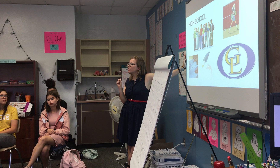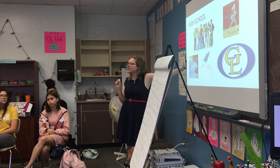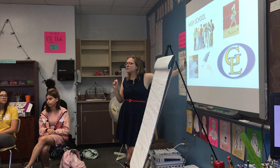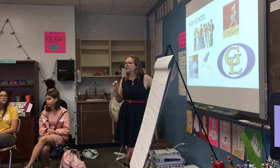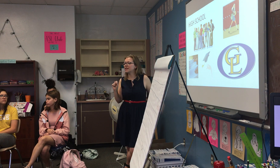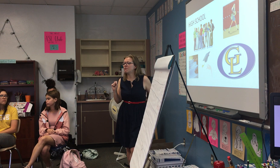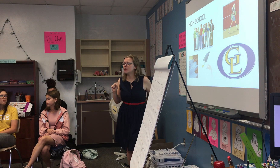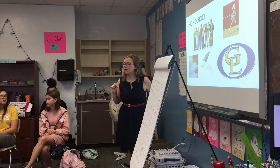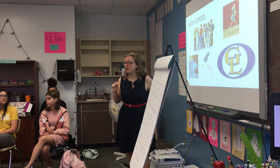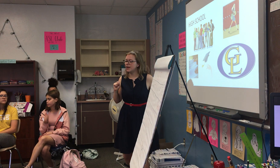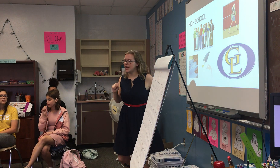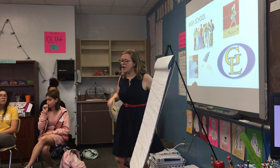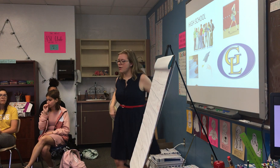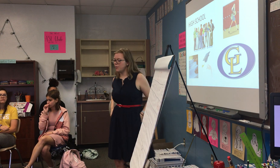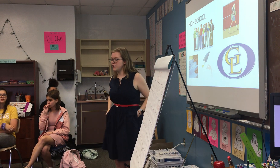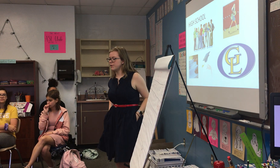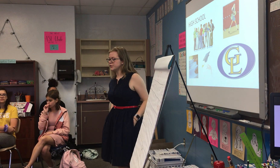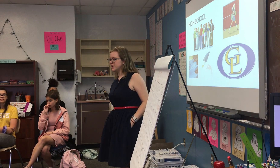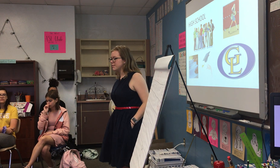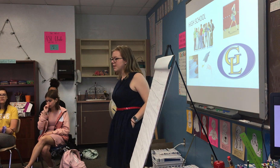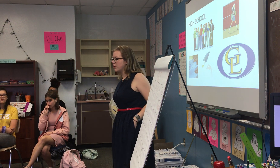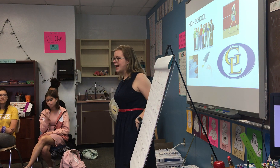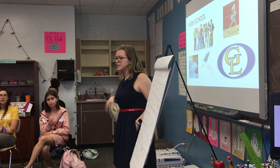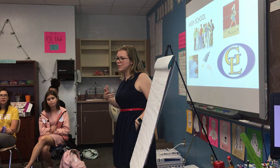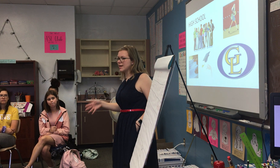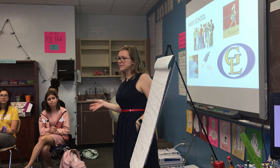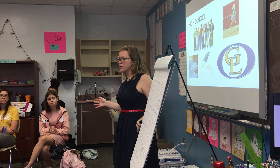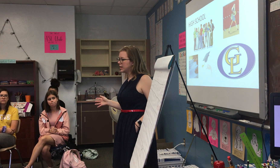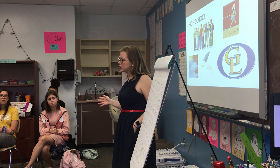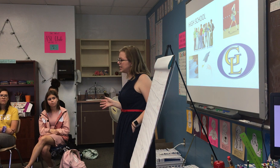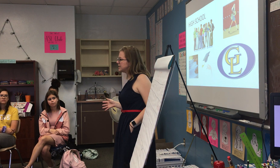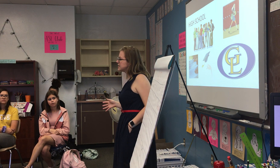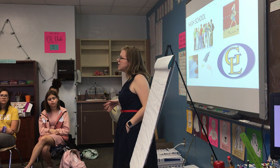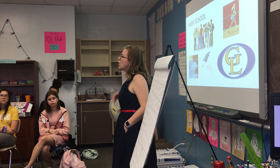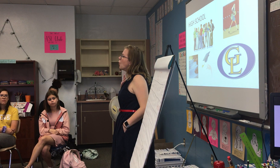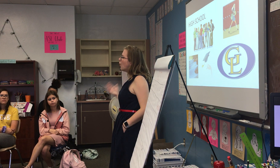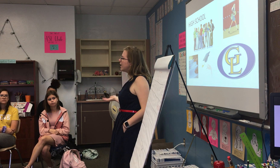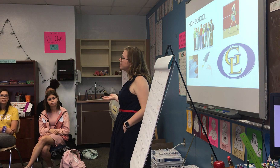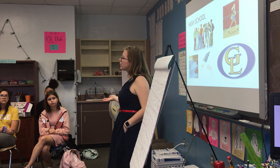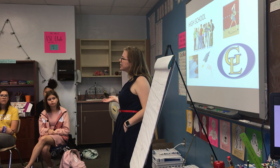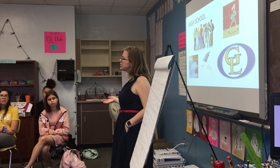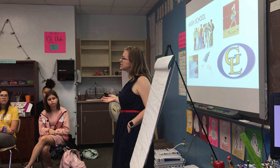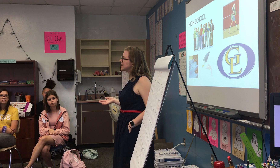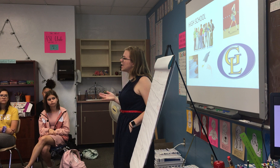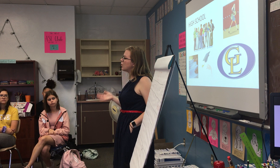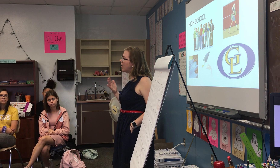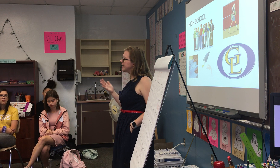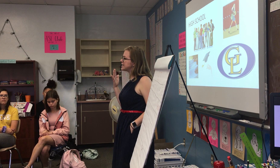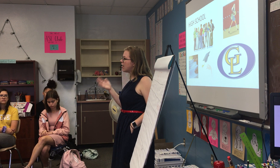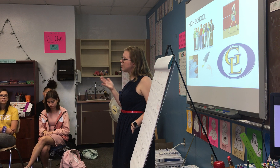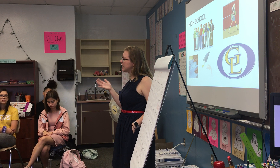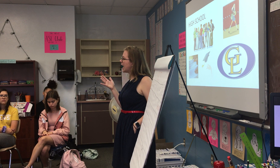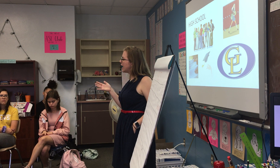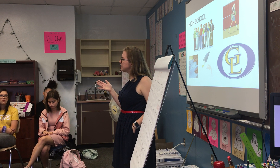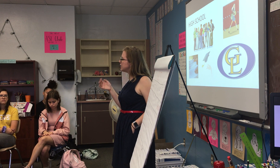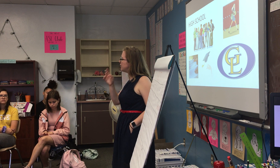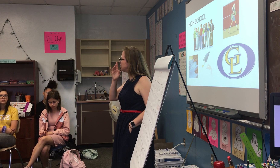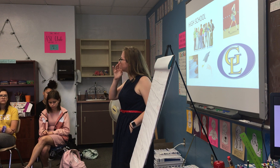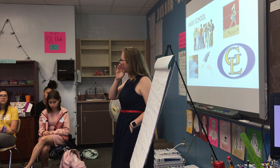talked about deaf people and how when you first meet them they will ask you 1,000 questions? One of the questions that they will undoubtedly ask you is, where are